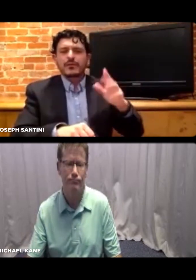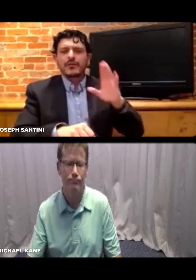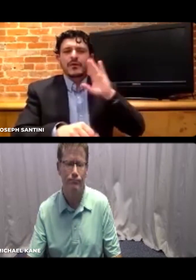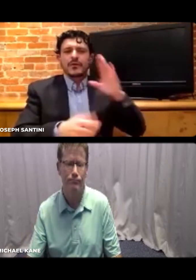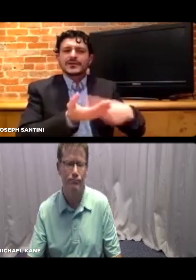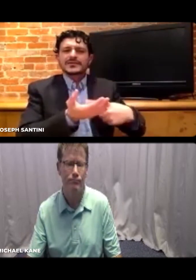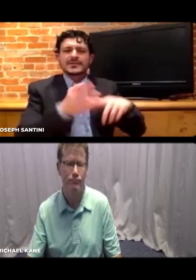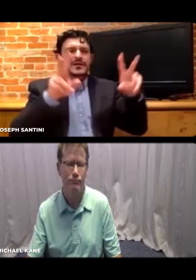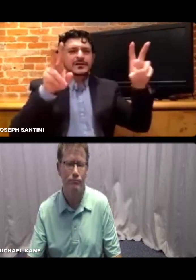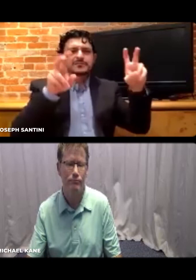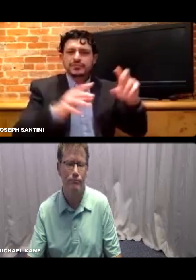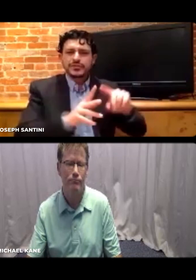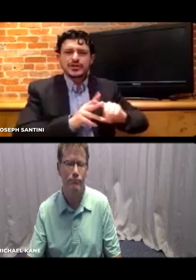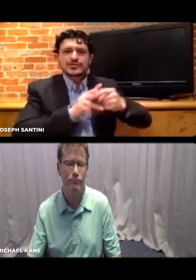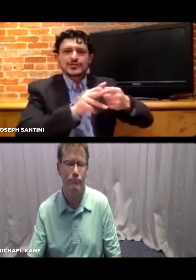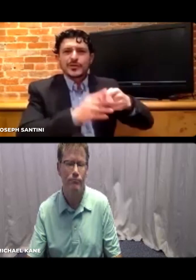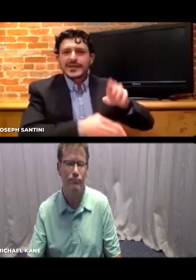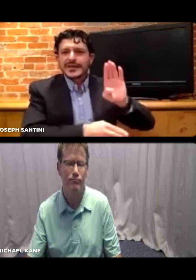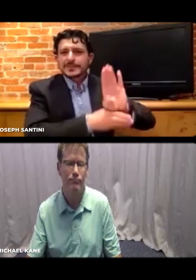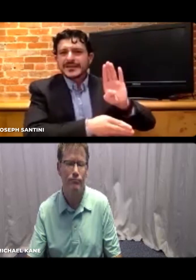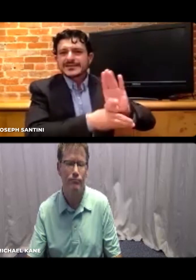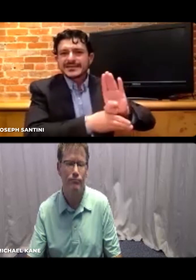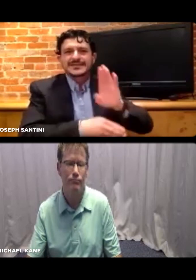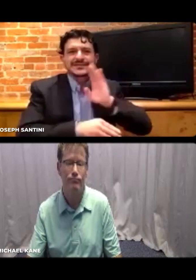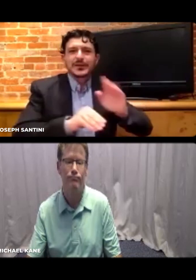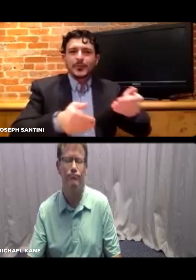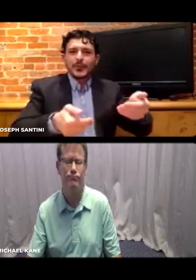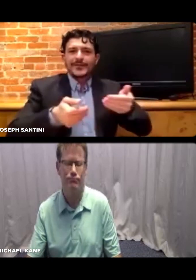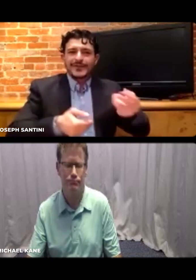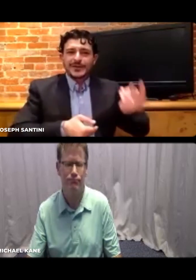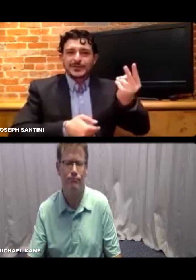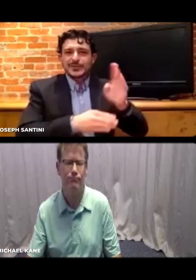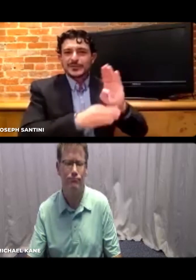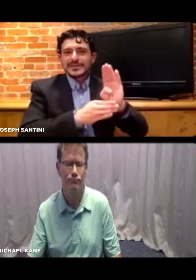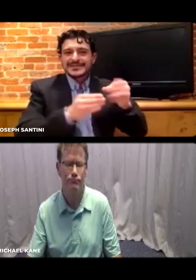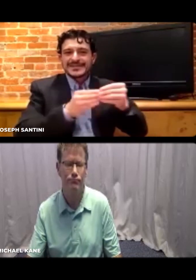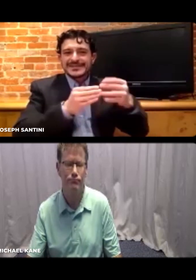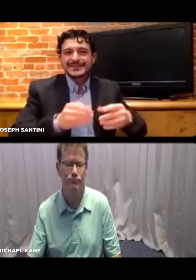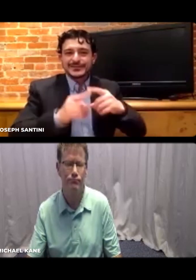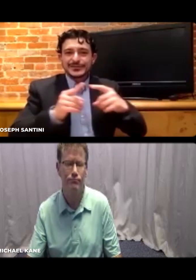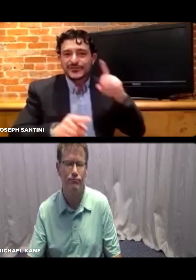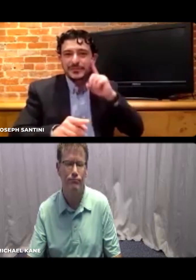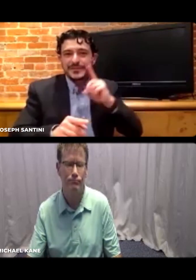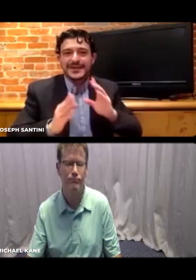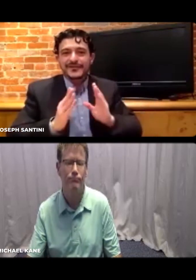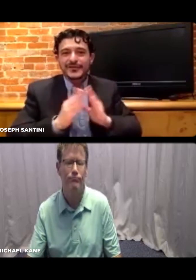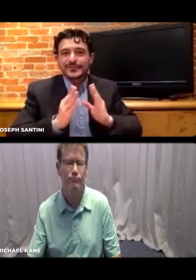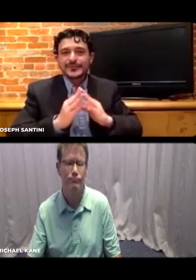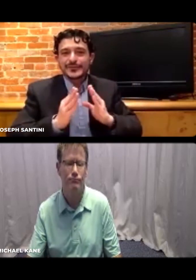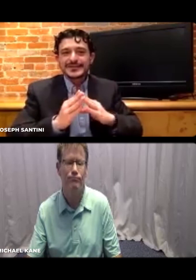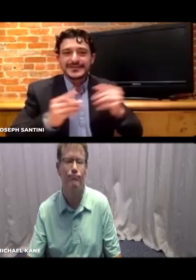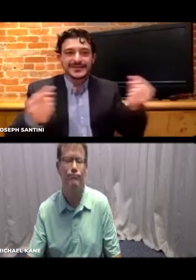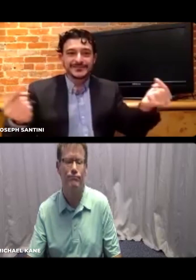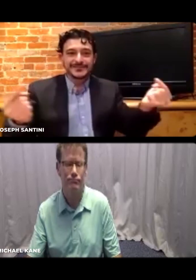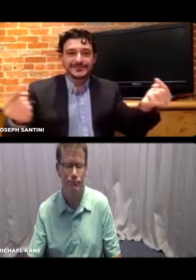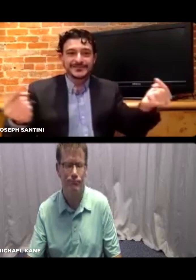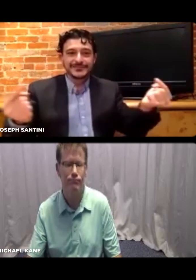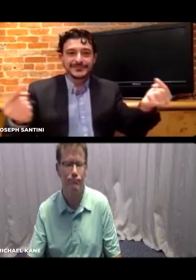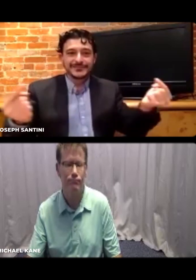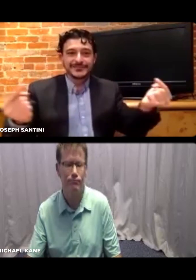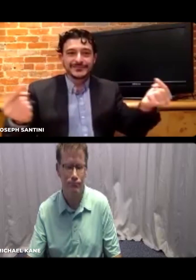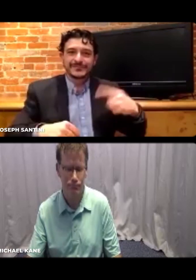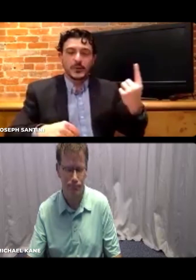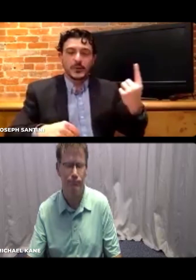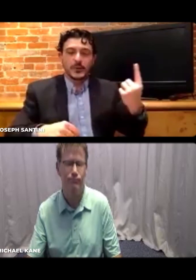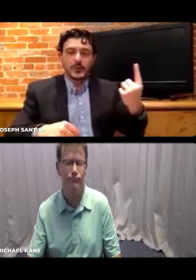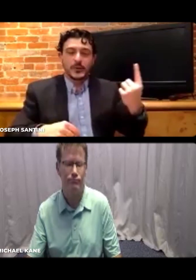starting a business and entrepreneurship and in the deaf community. And we have two business leaders from the deaf community who will be our guest